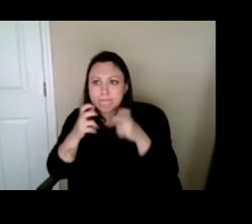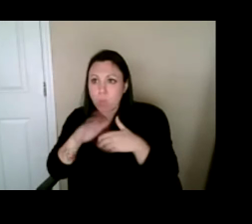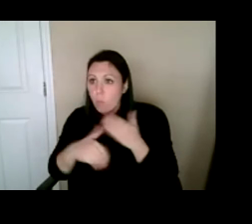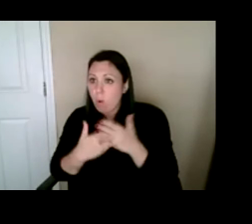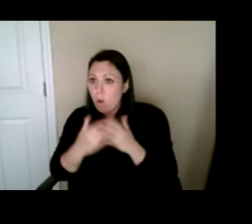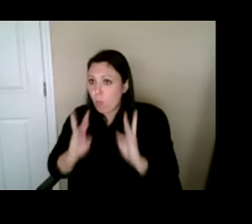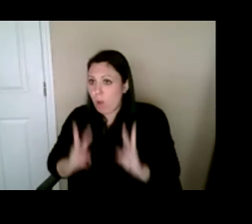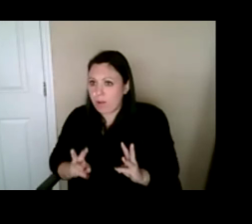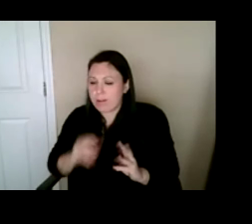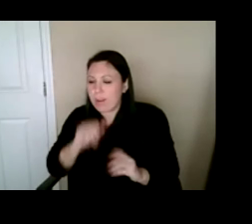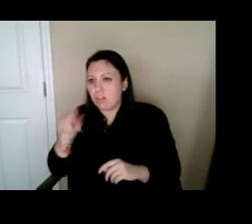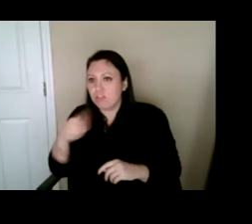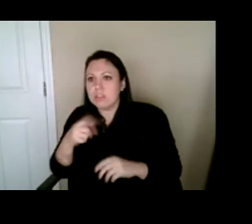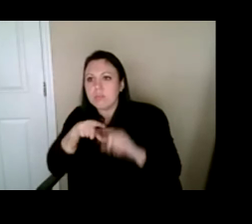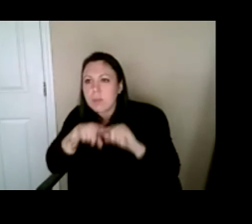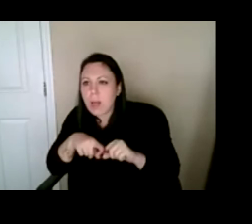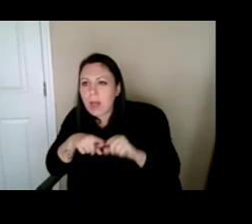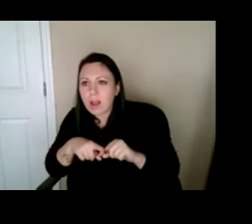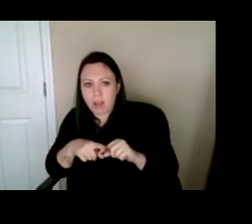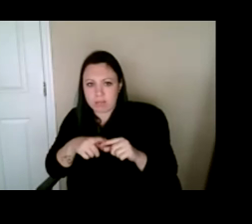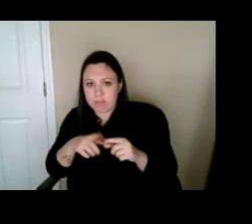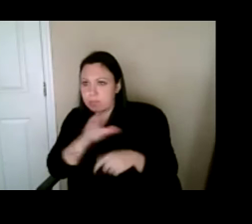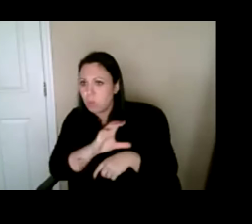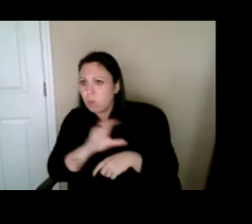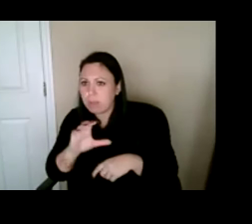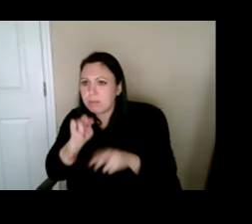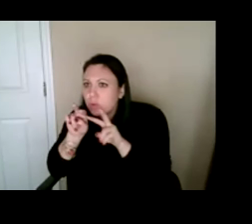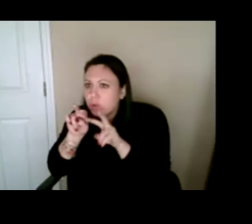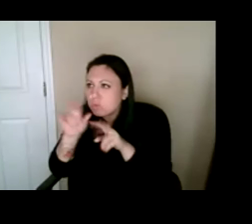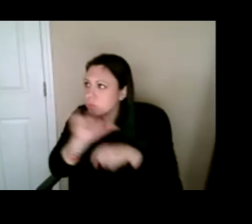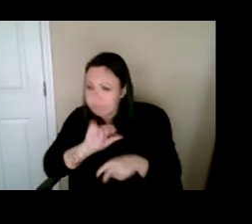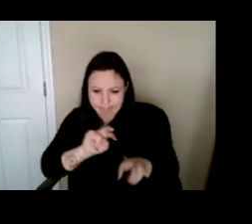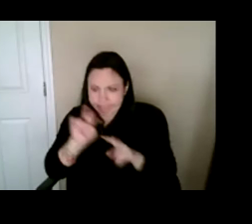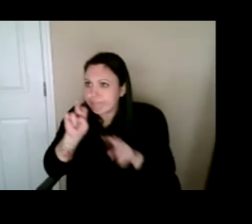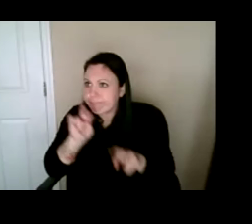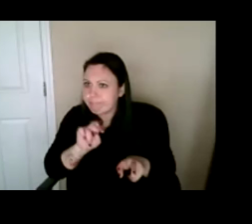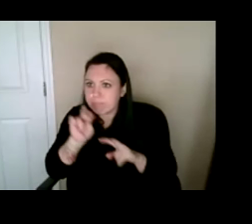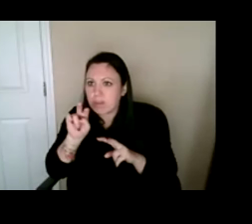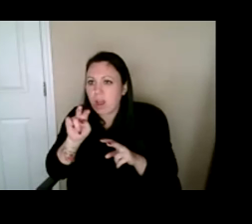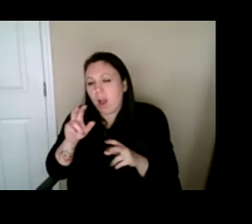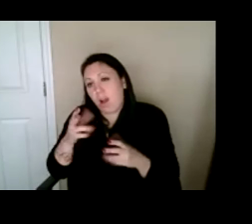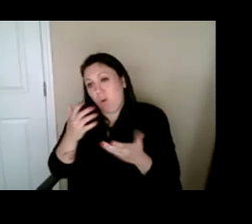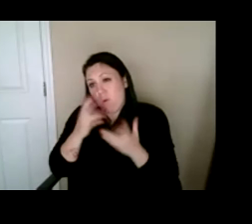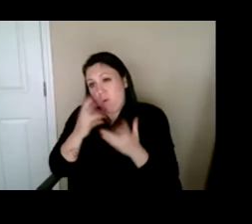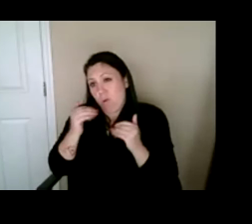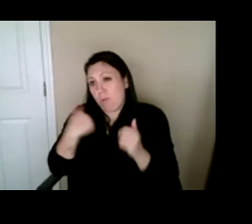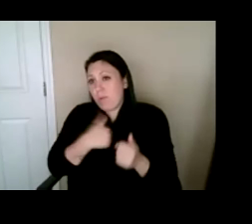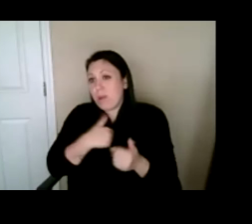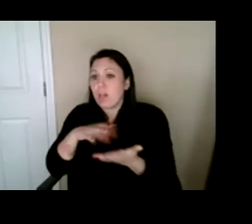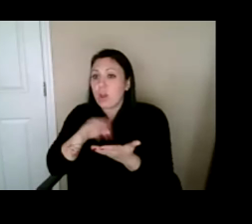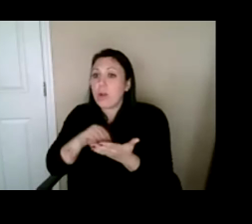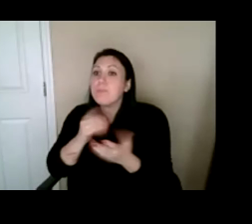just relying on the captions. And so that's why I hope that we learn a little bit of weather safety today. So even if there are no captions